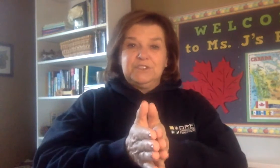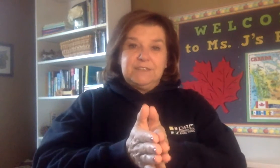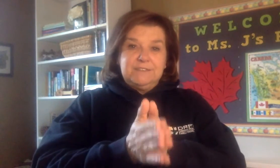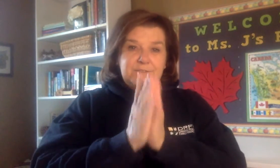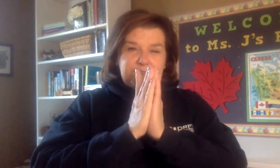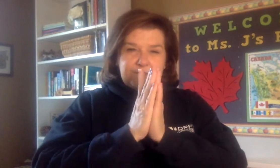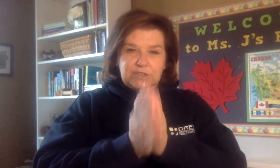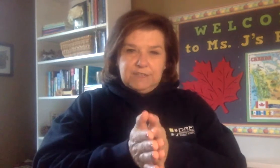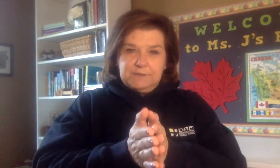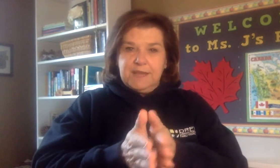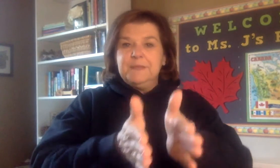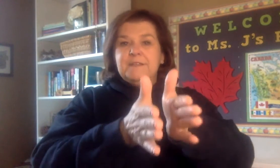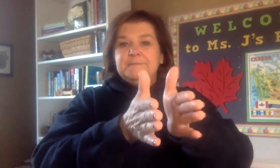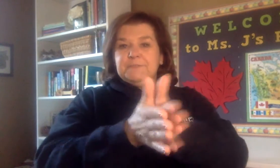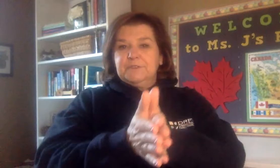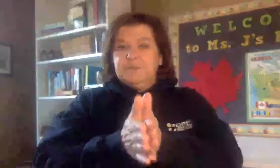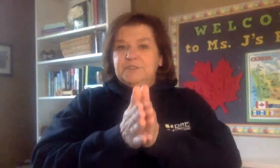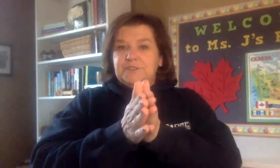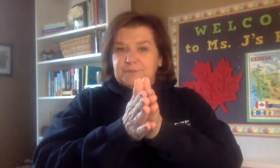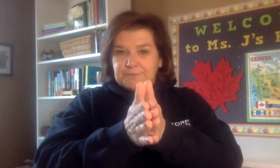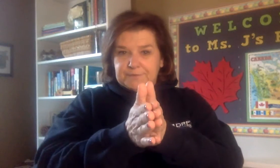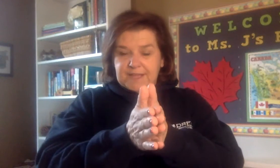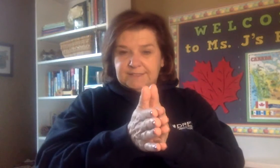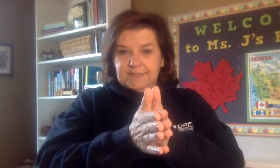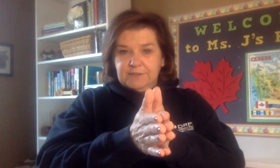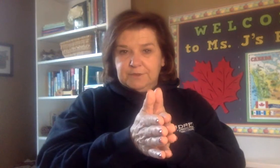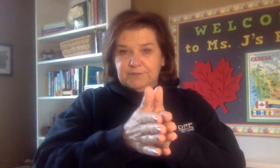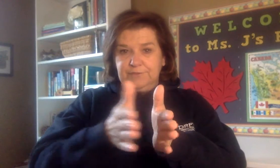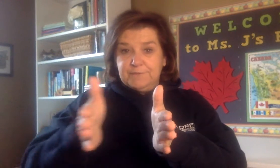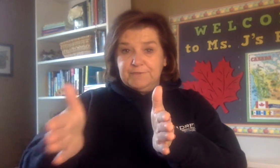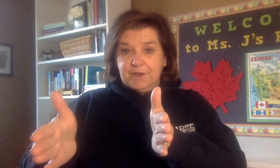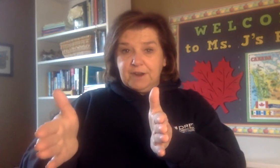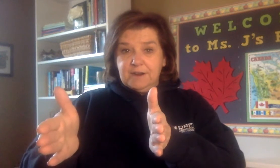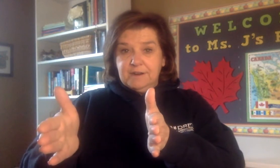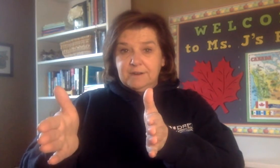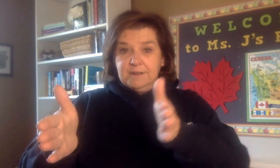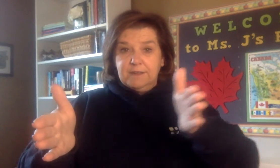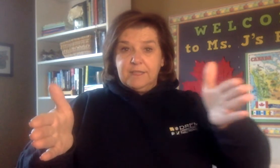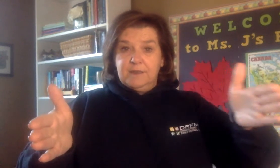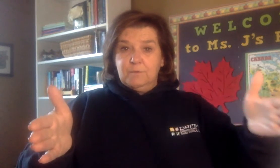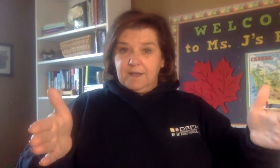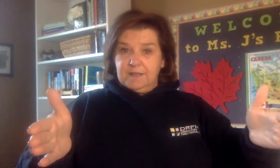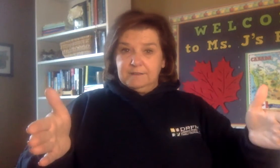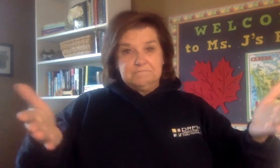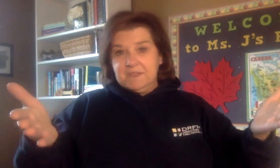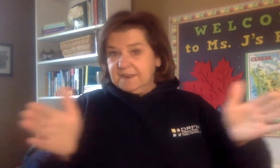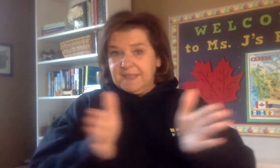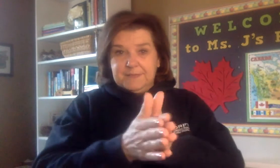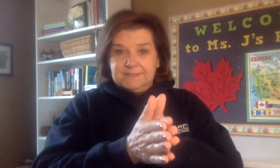gently so that it's not such a loud clap. So we're going to do hands together. We do from far and wide. Again, that makes sense,